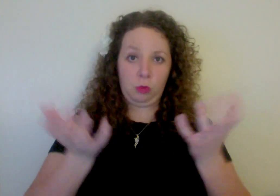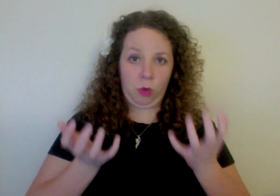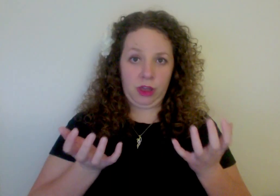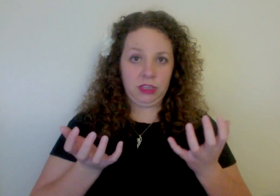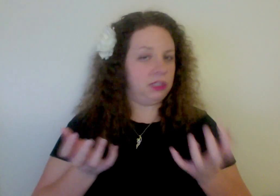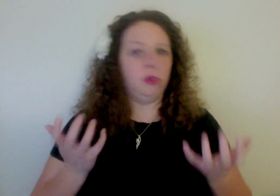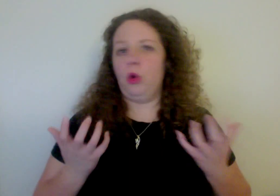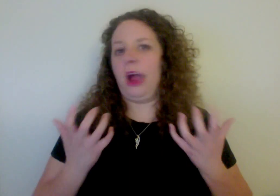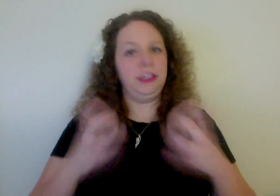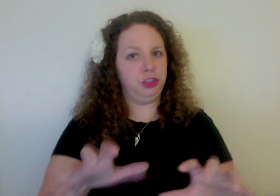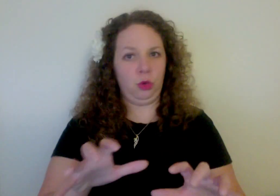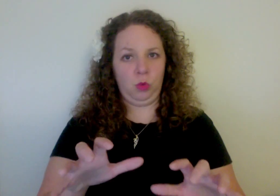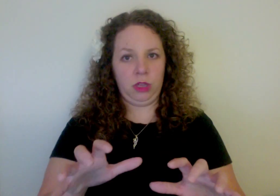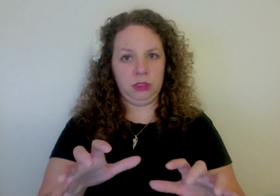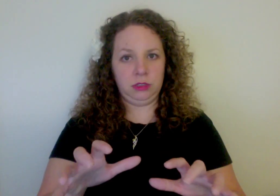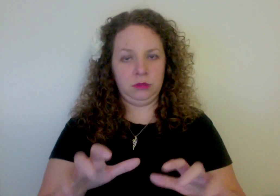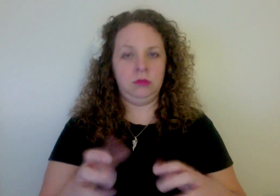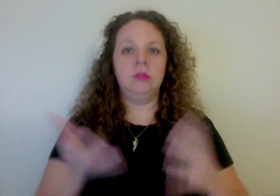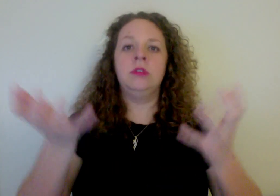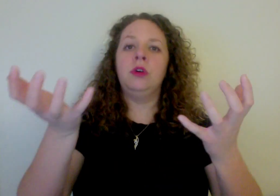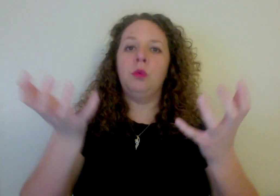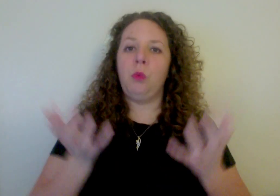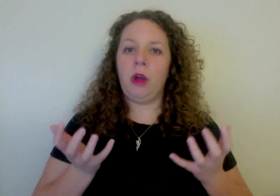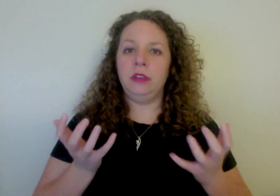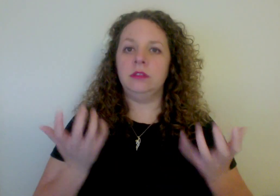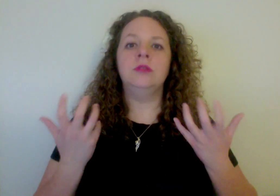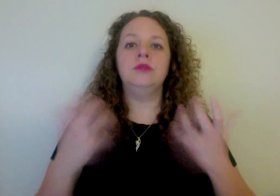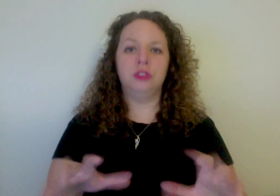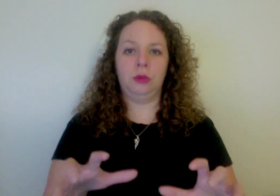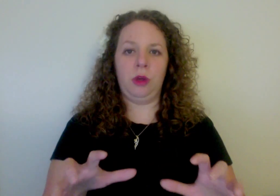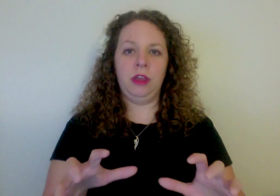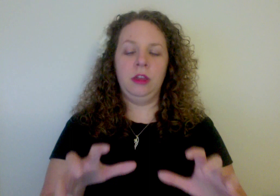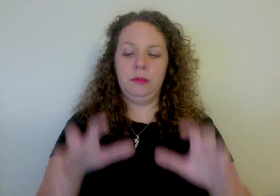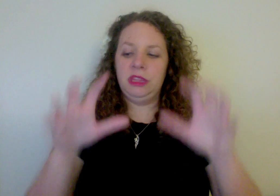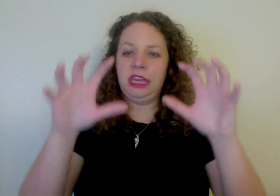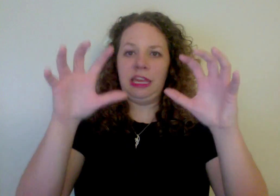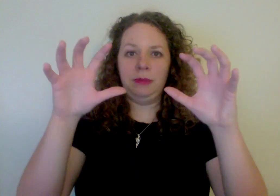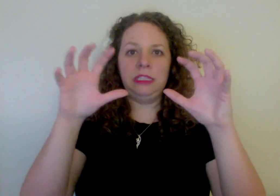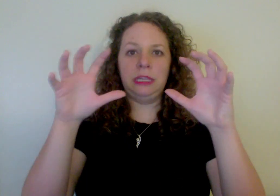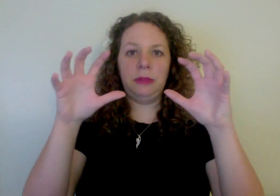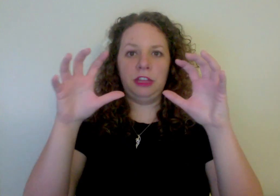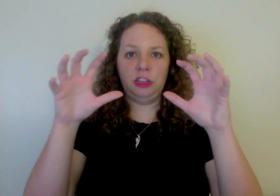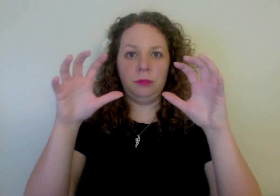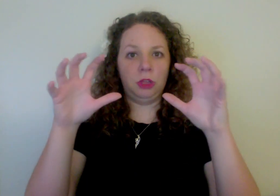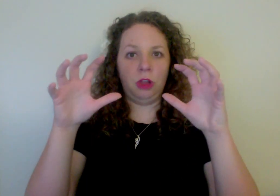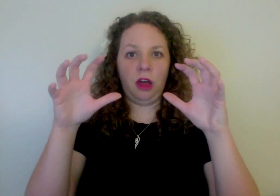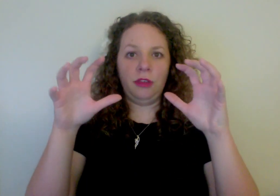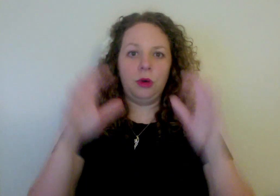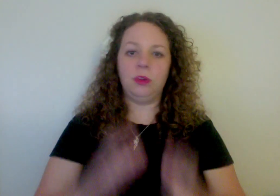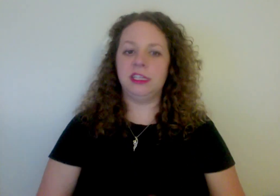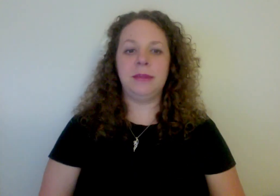want or I don't want. Want. Don't want. But they keep the same handshape, the claw, the whole time.